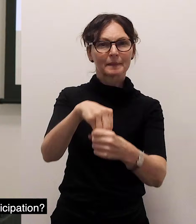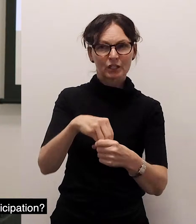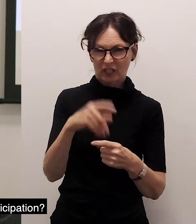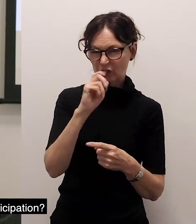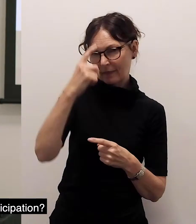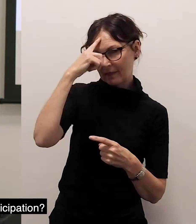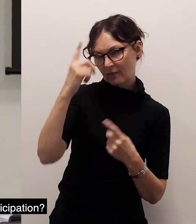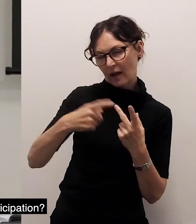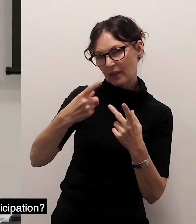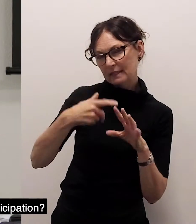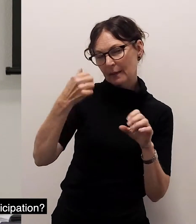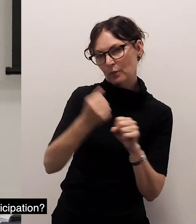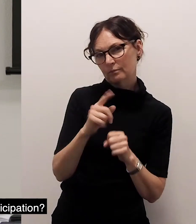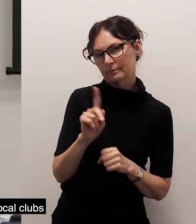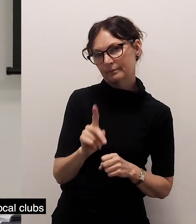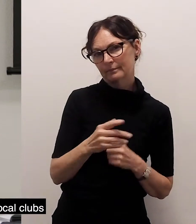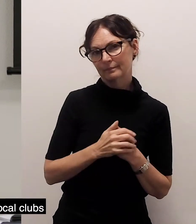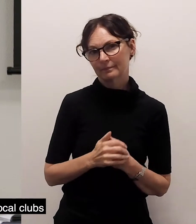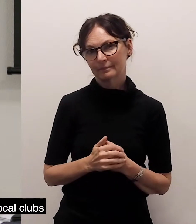of social participation?